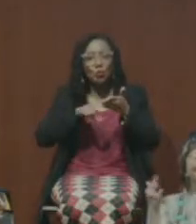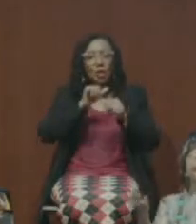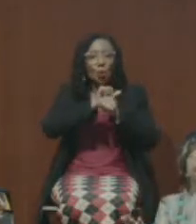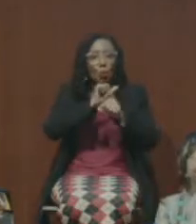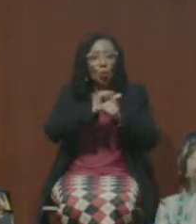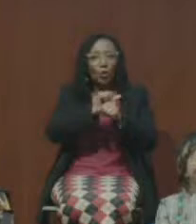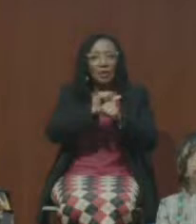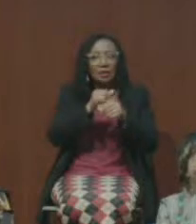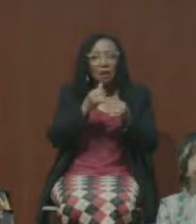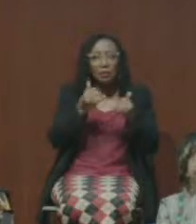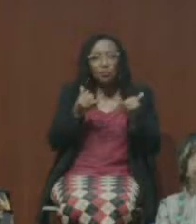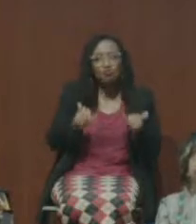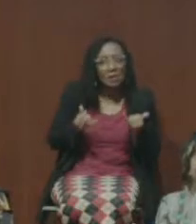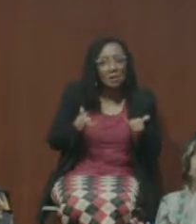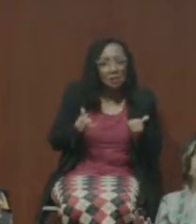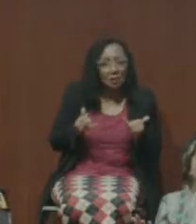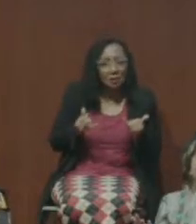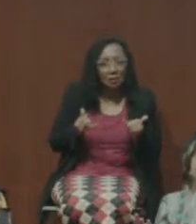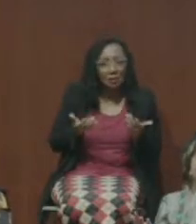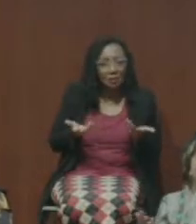of the present.